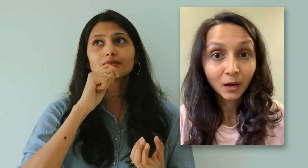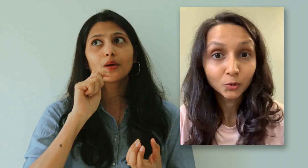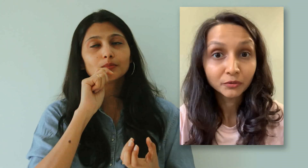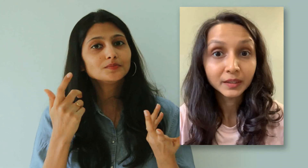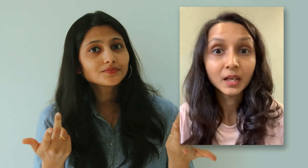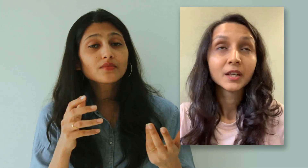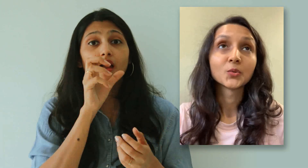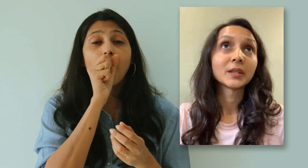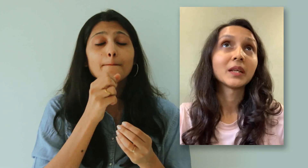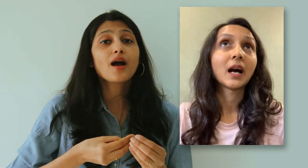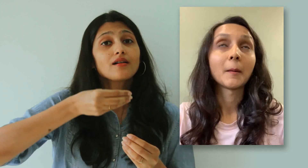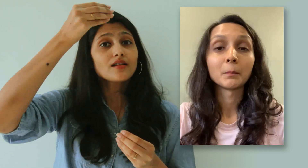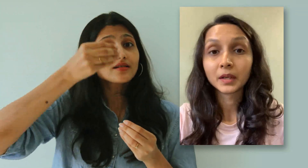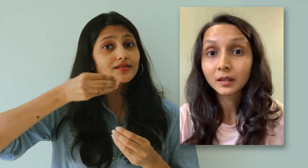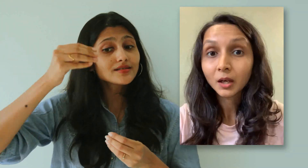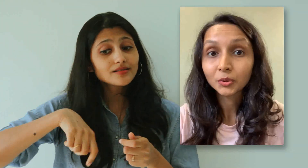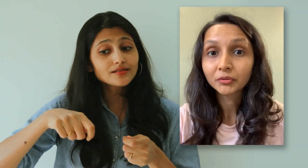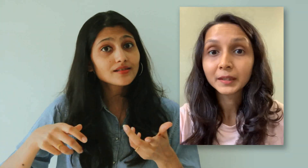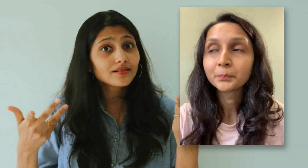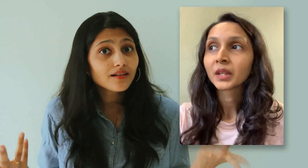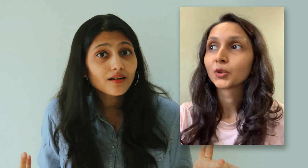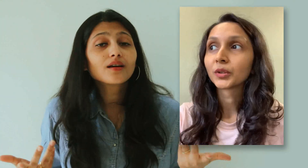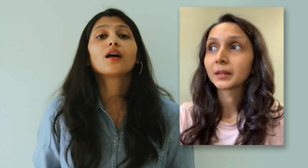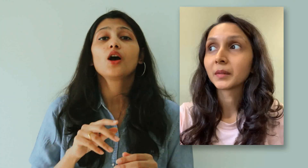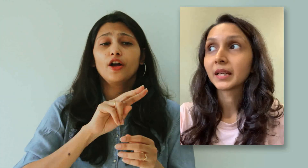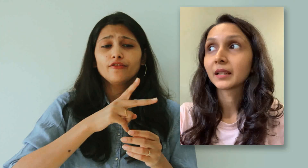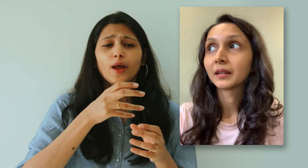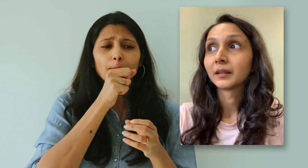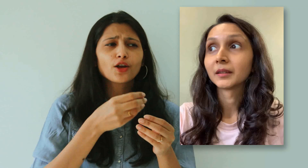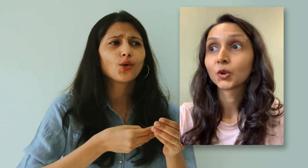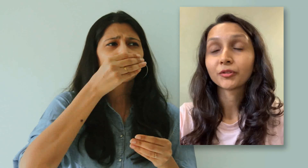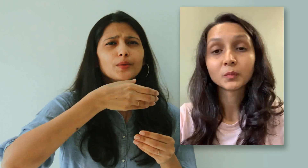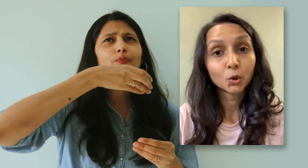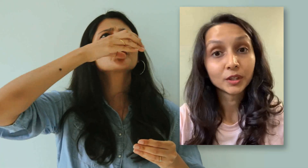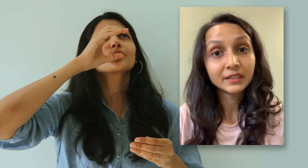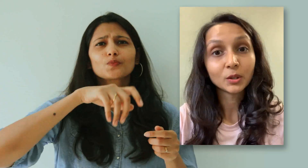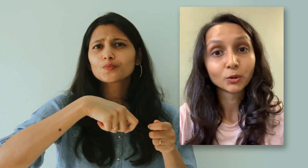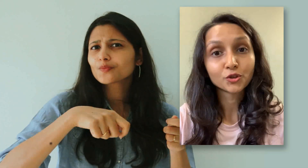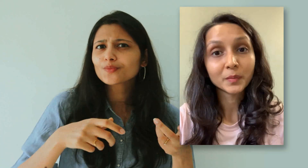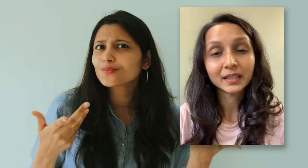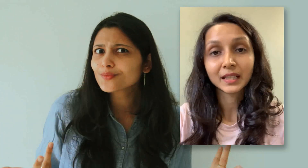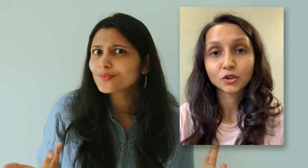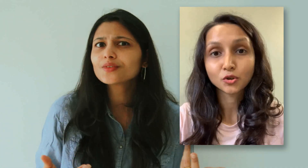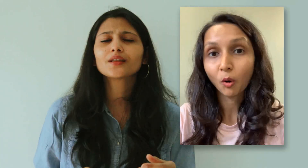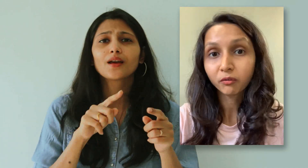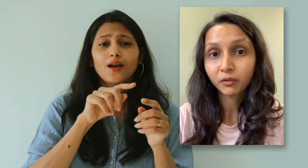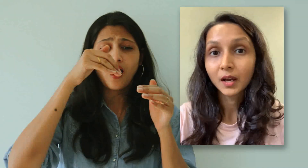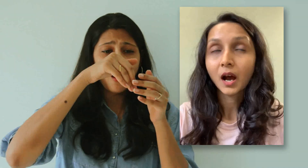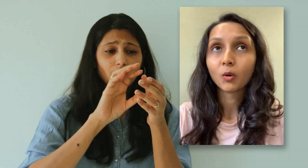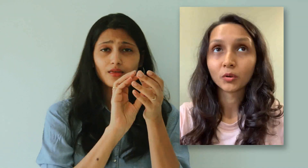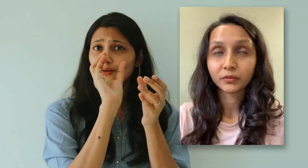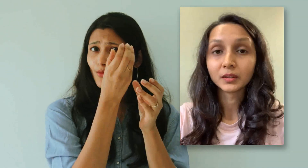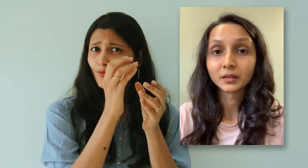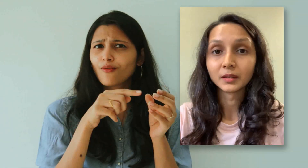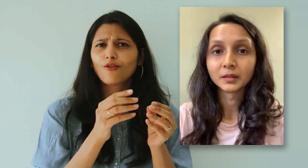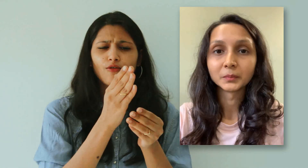ras out of it. You can make aam panha out of it. You can make, from the gutli, we also make that sof